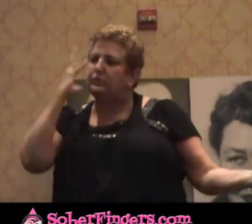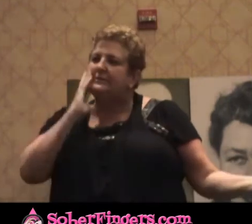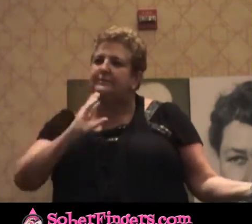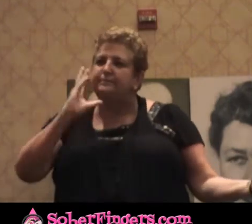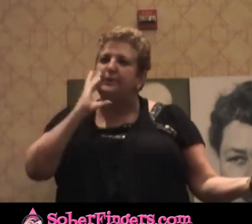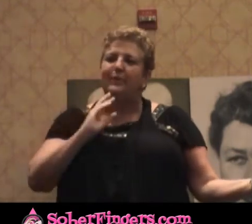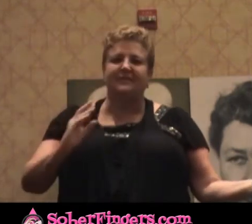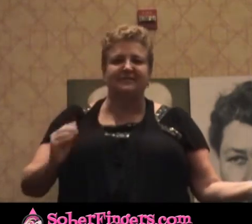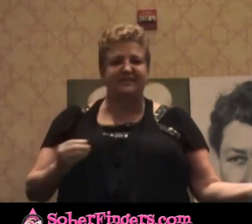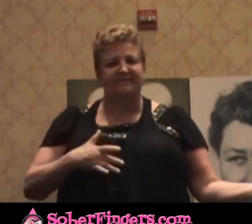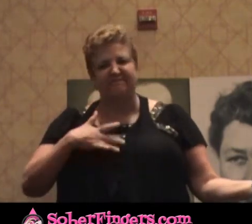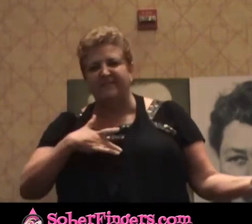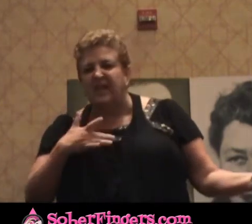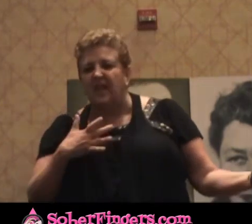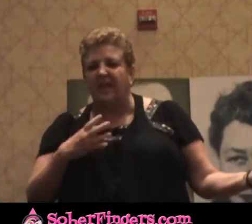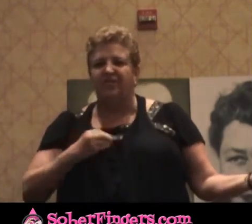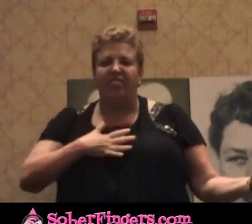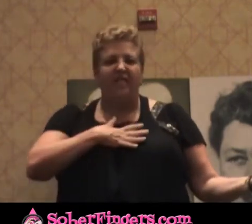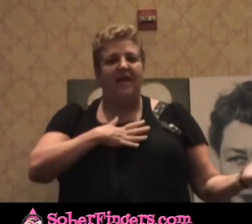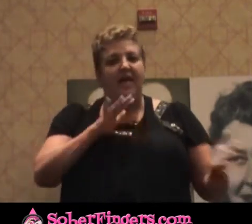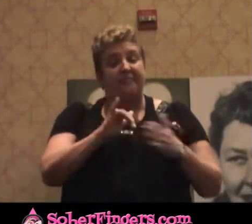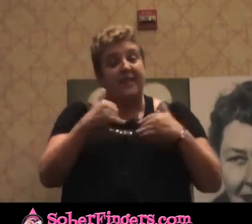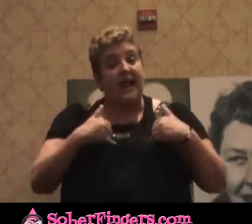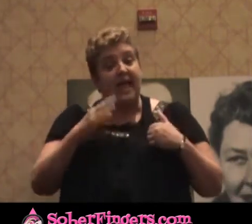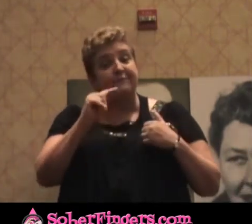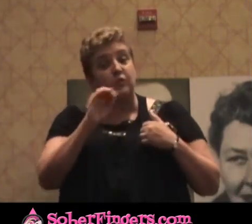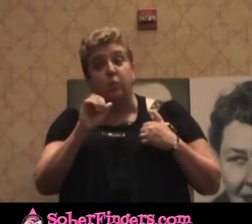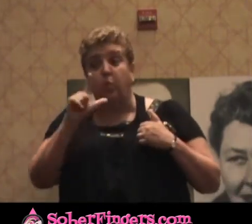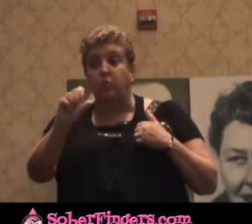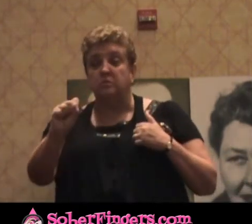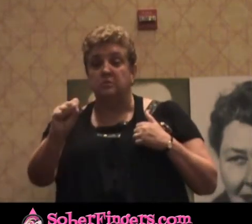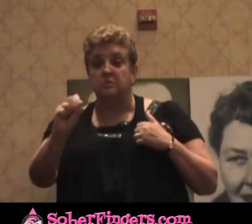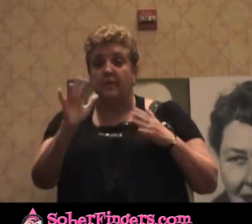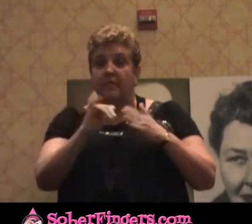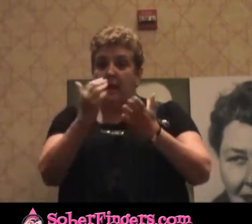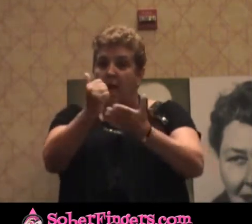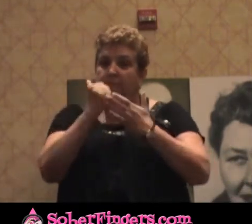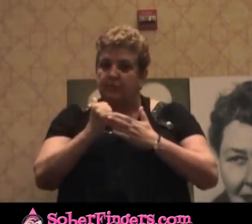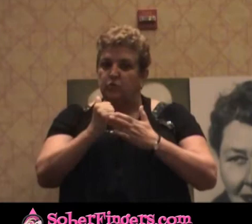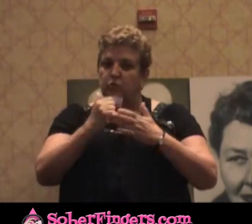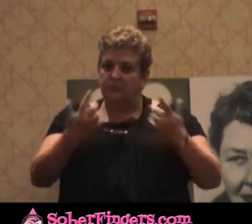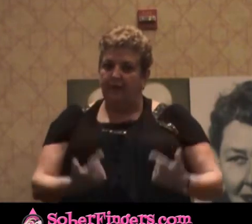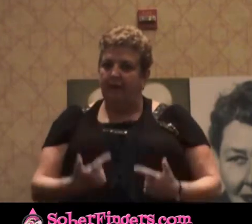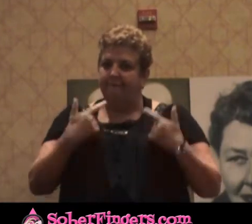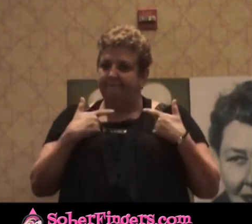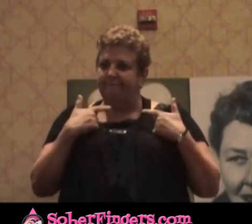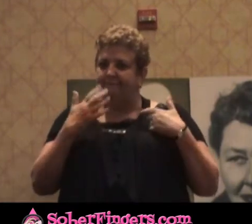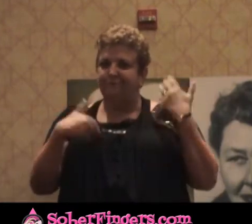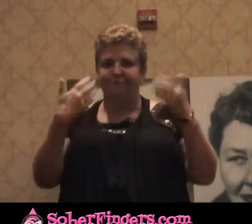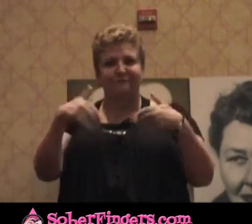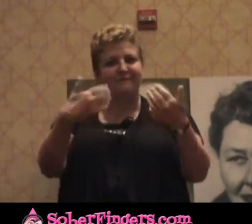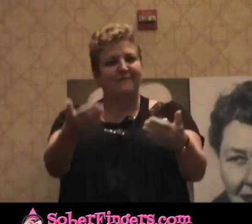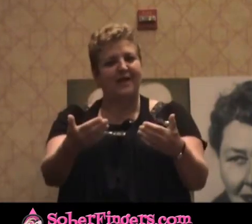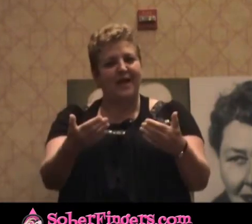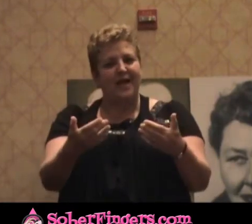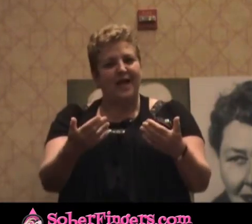tools. I have some tools designed for living. And I get to be present in the here and the